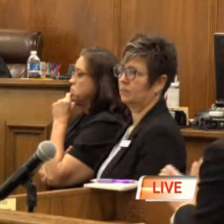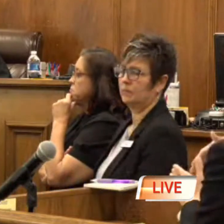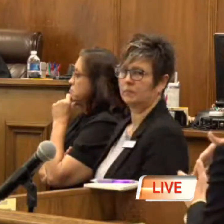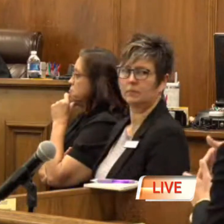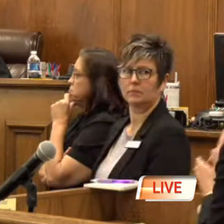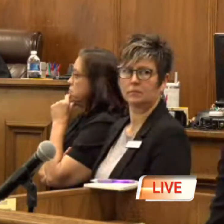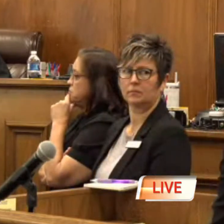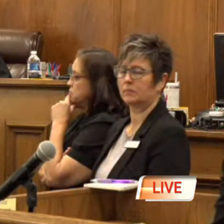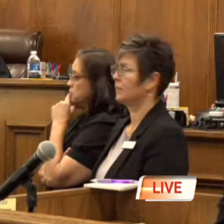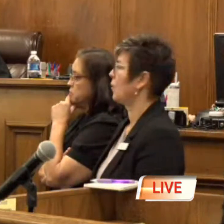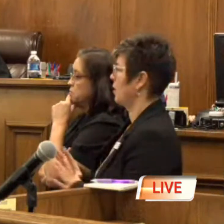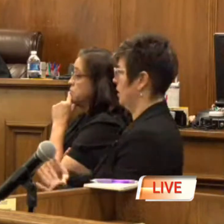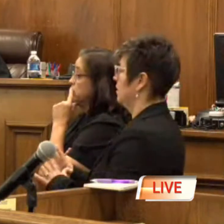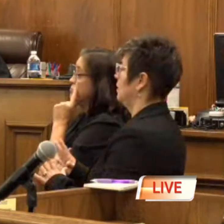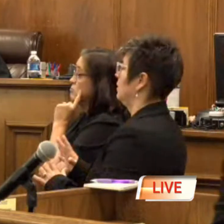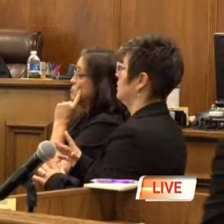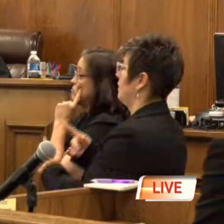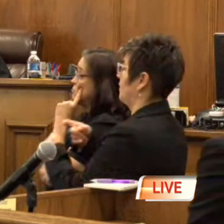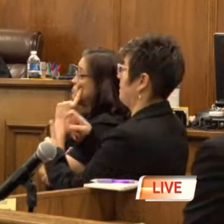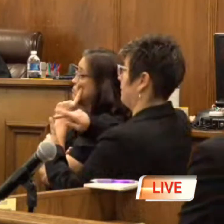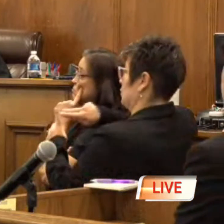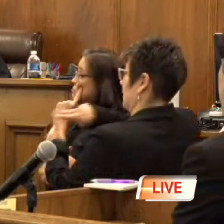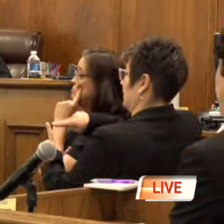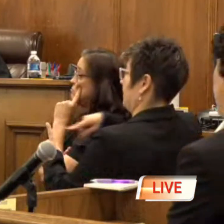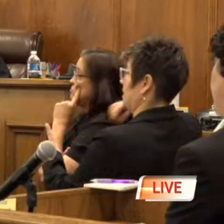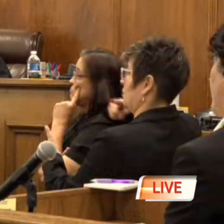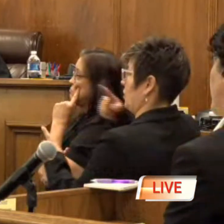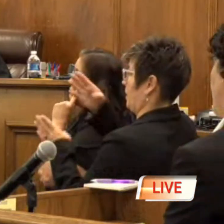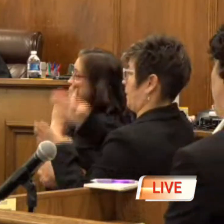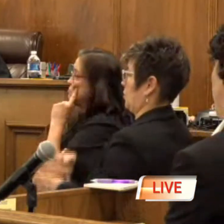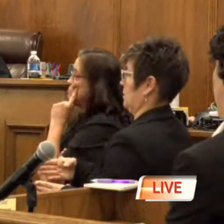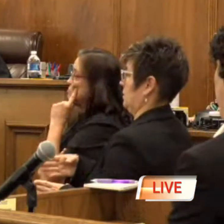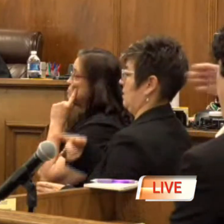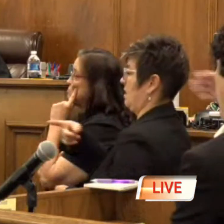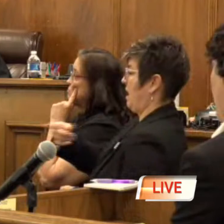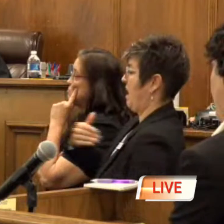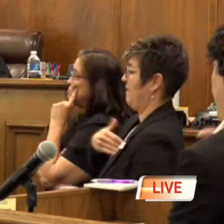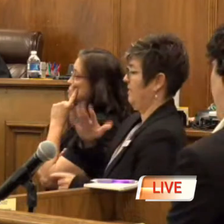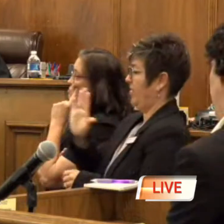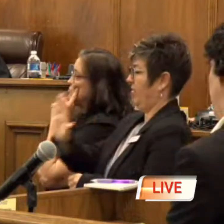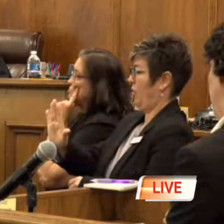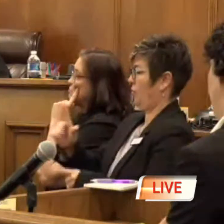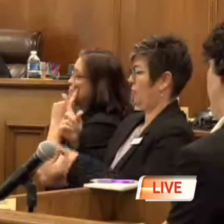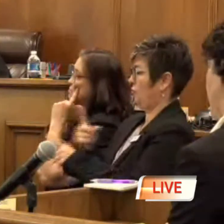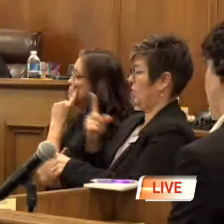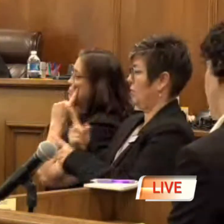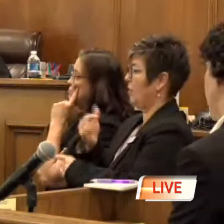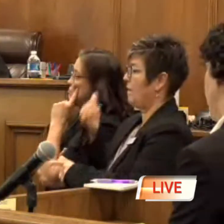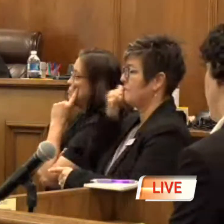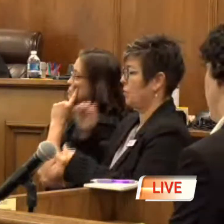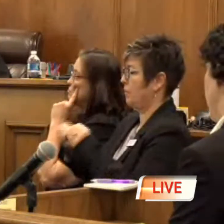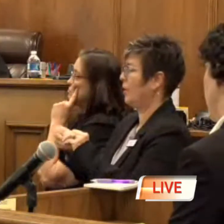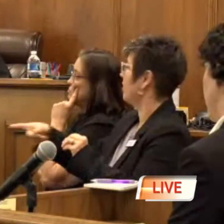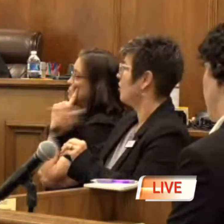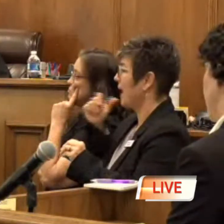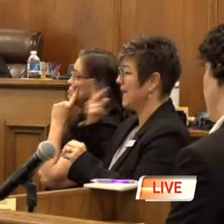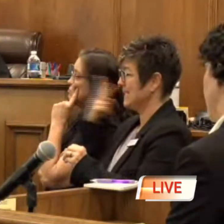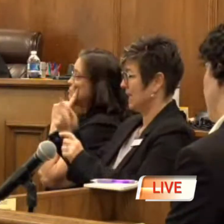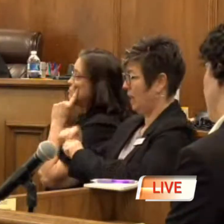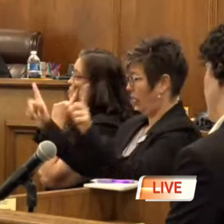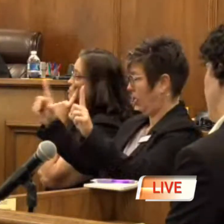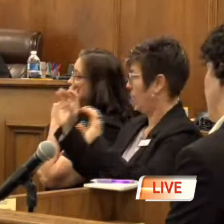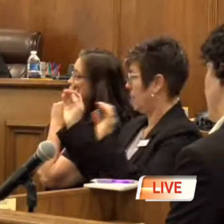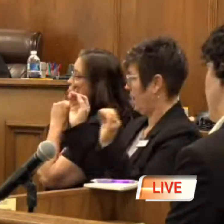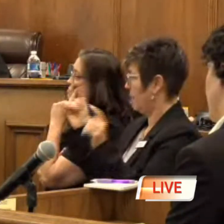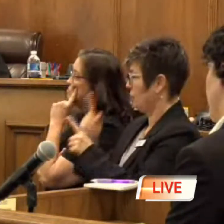But on the hearing person side, they have a standard phone number. They're not engaged in a video.